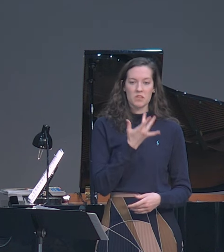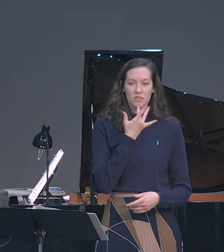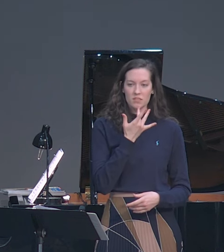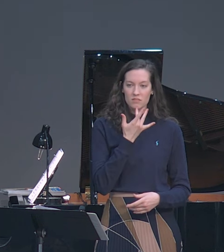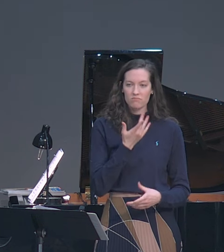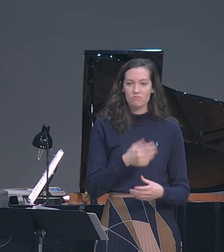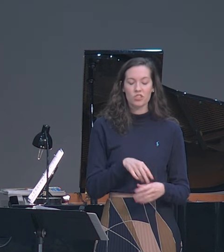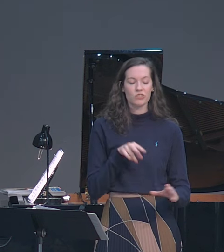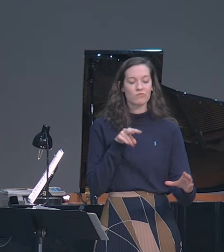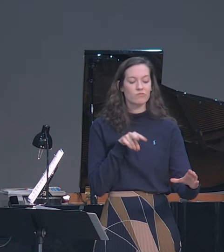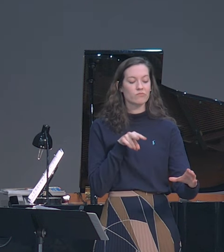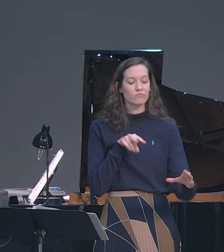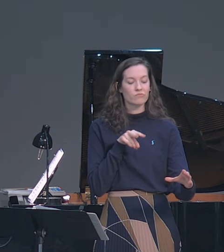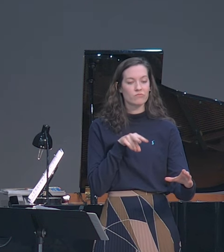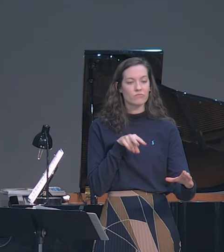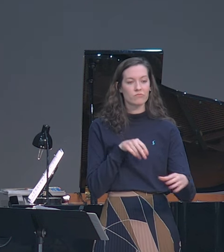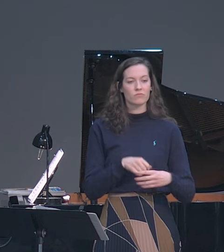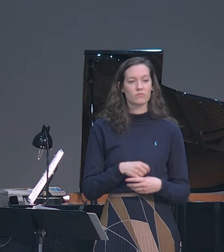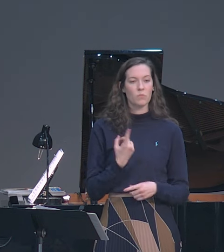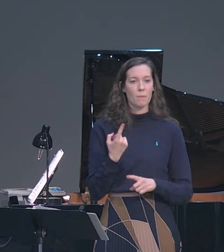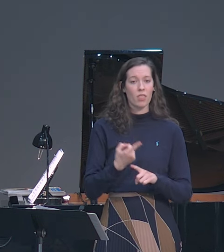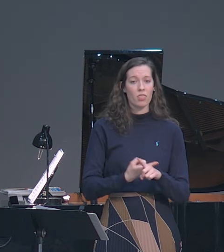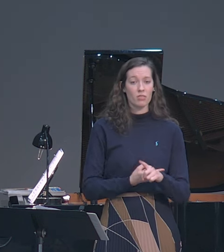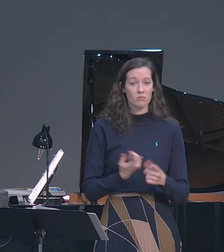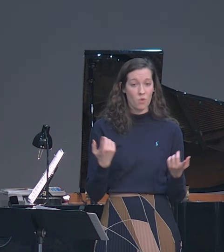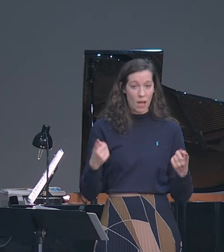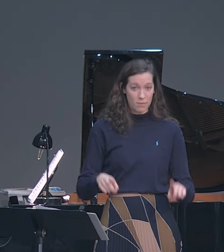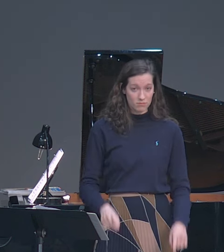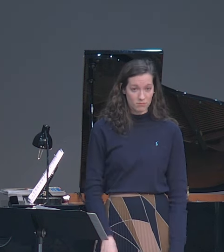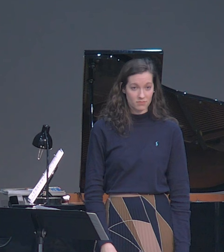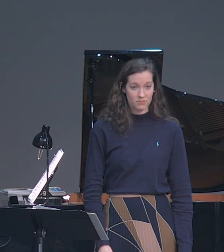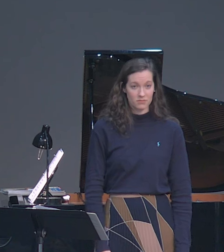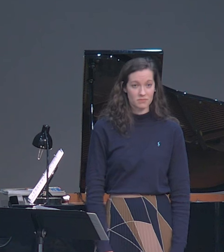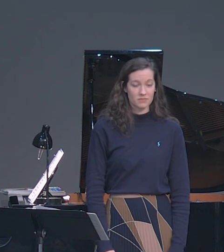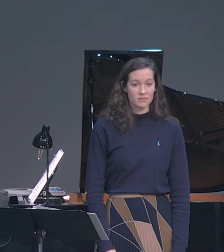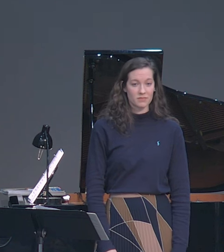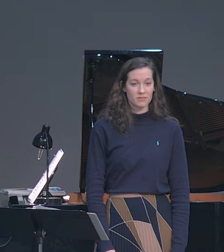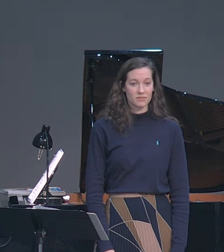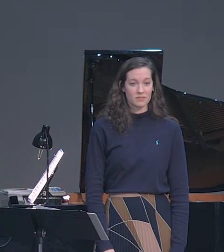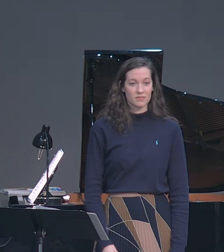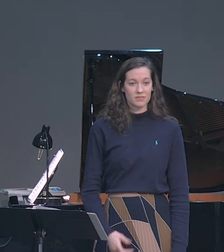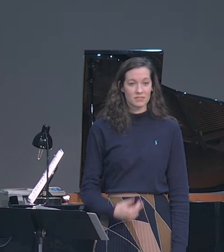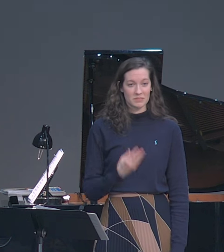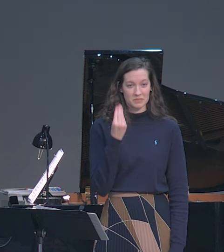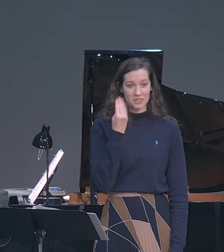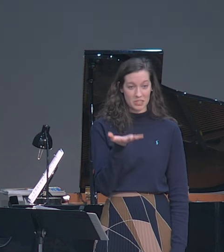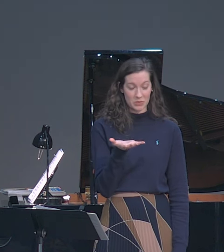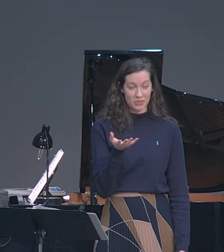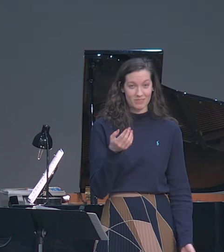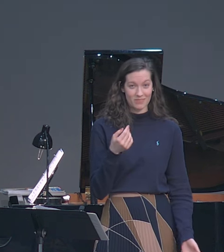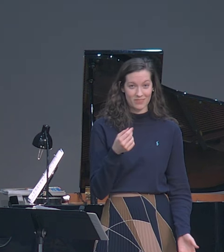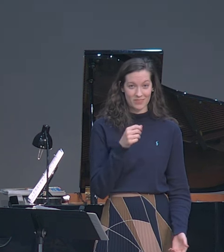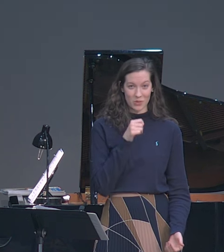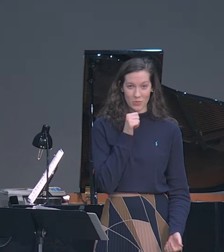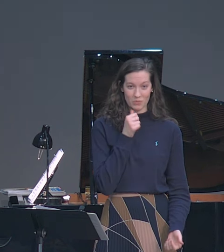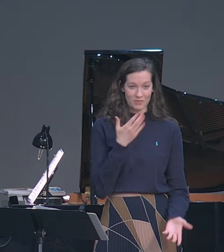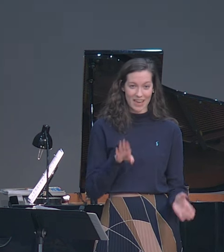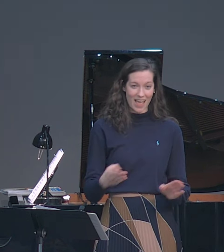You just looked at it for a month. What do you think would happen? I can tell you what would happen. You wouldn't live very